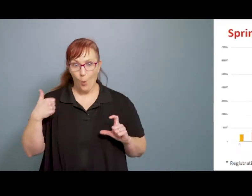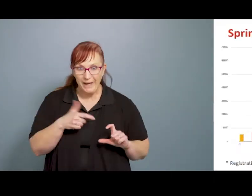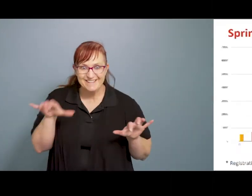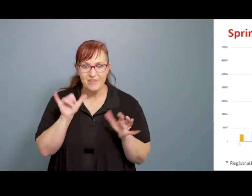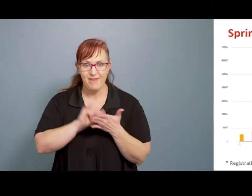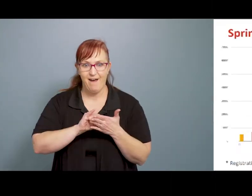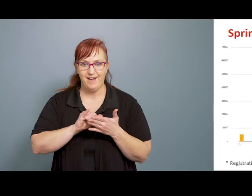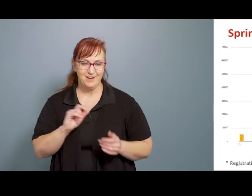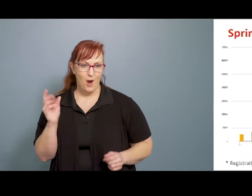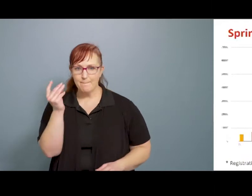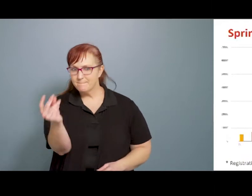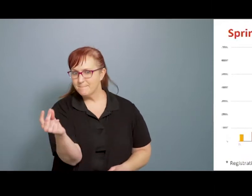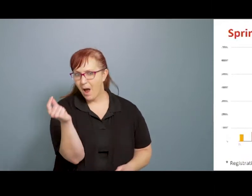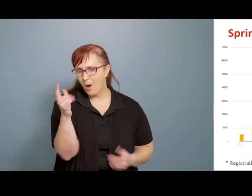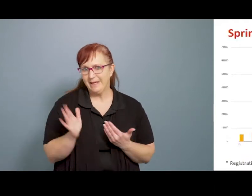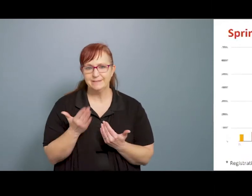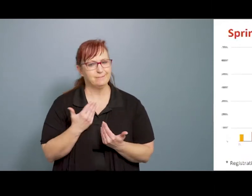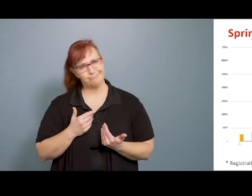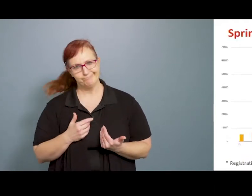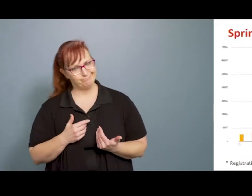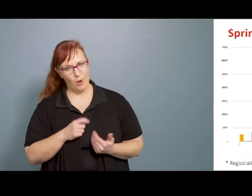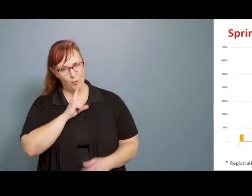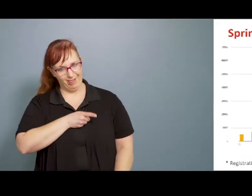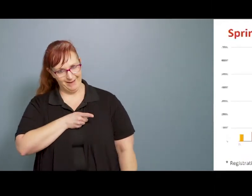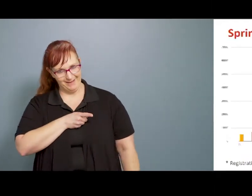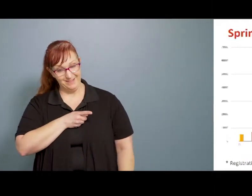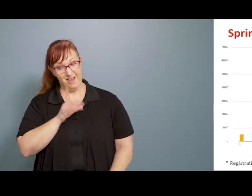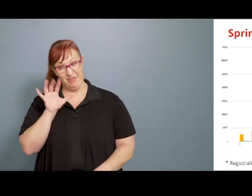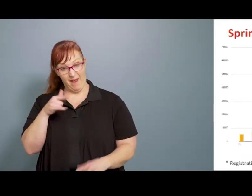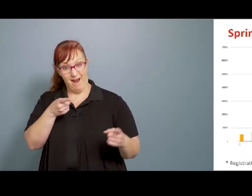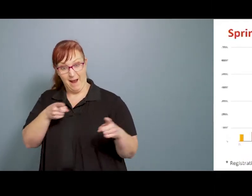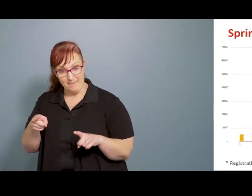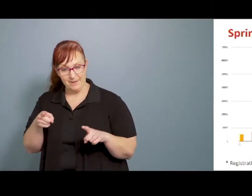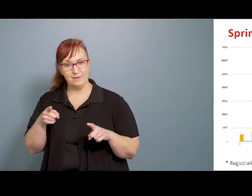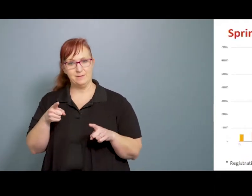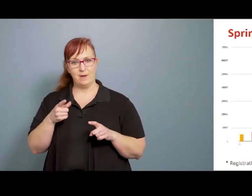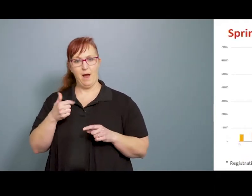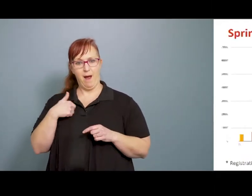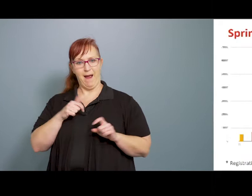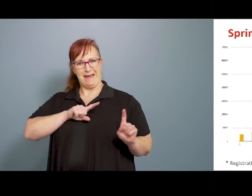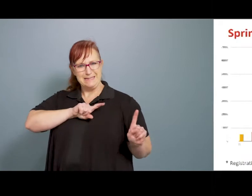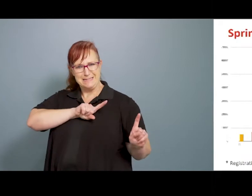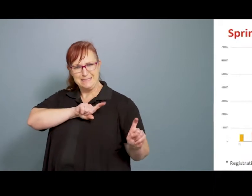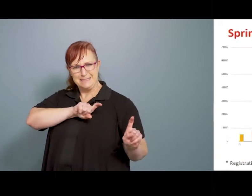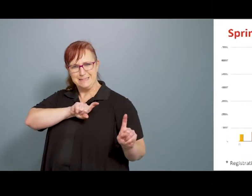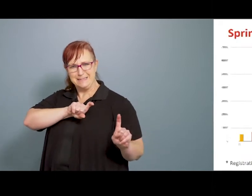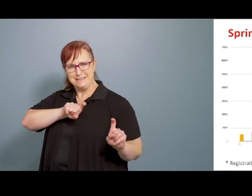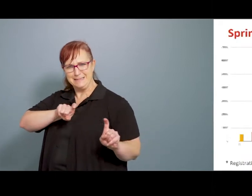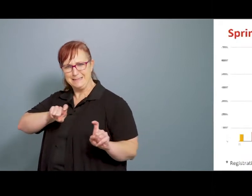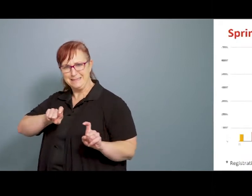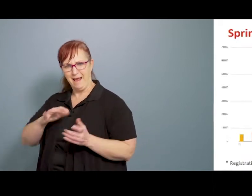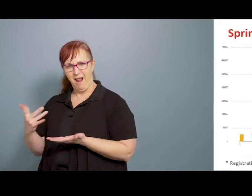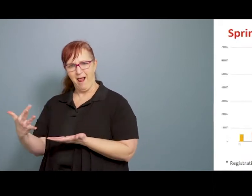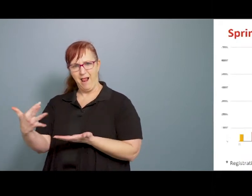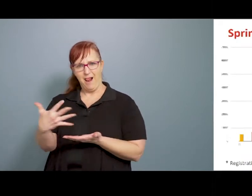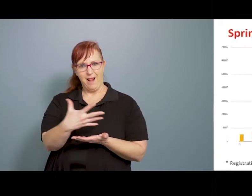the drop of a dime. But the reality is, to create a lot of this, you notice the survey data that came in. I'd like to just point that